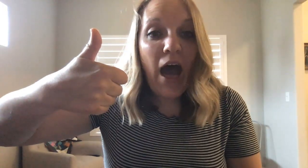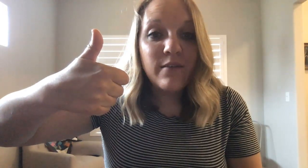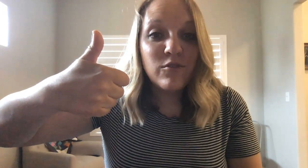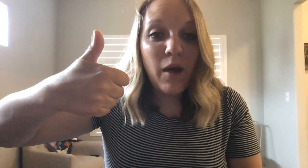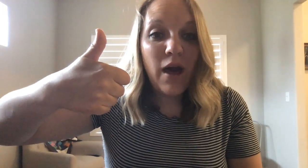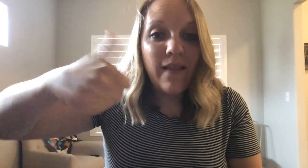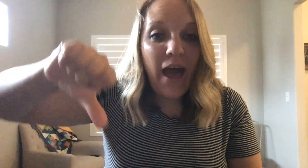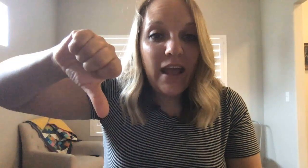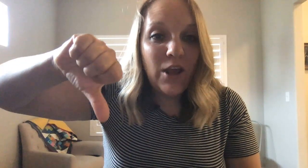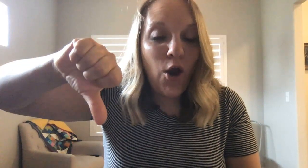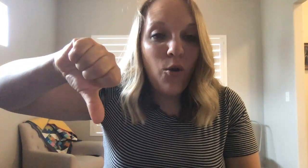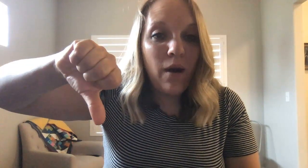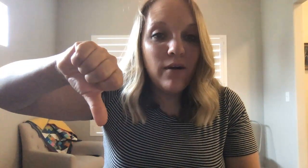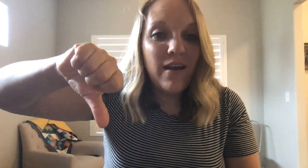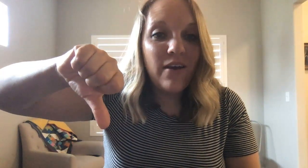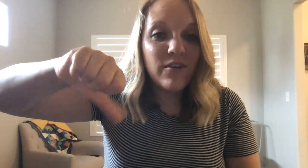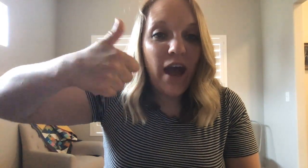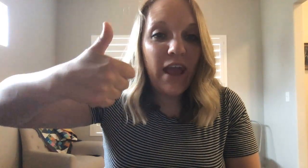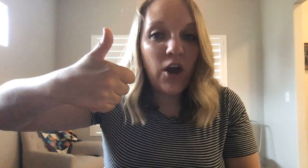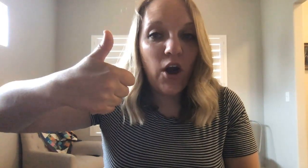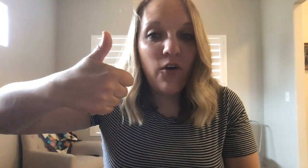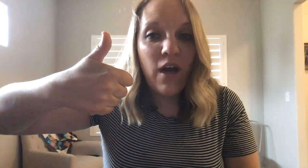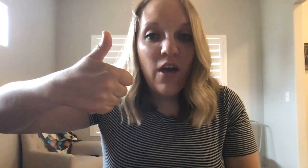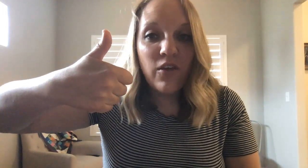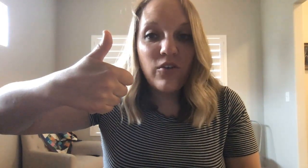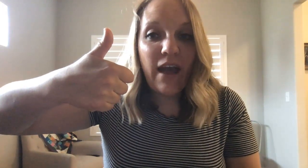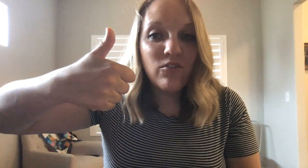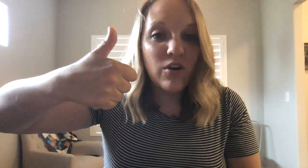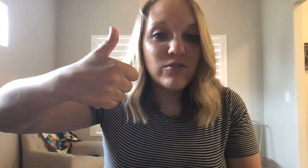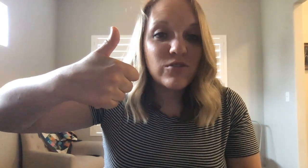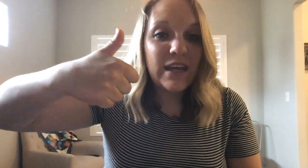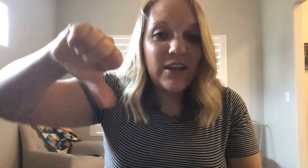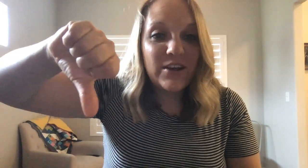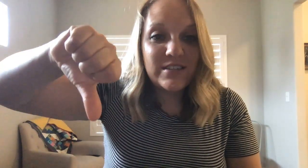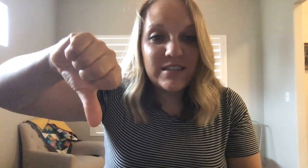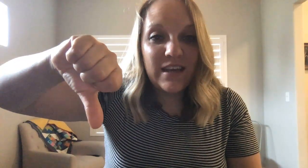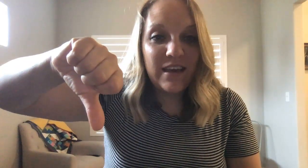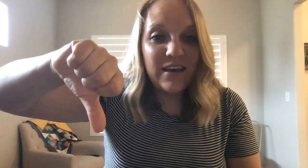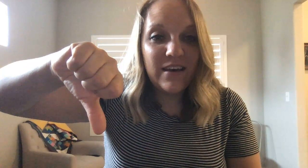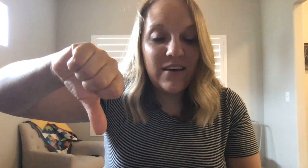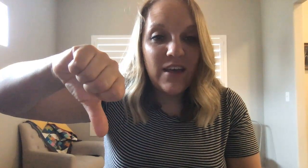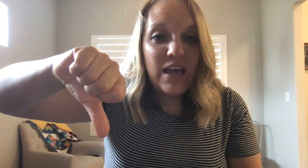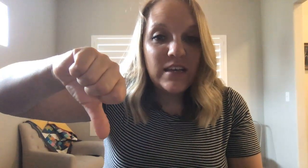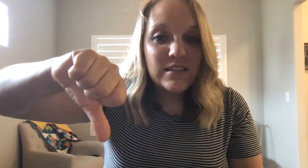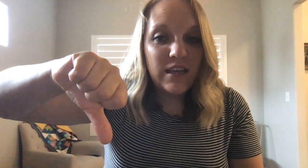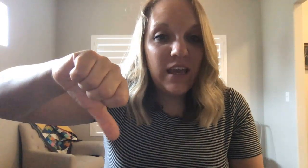I'm small, I know, but wherever I go, the grass grows greener still.